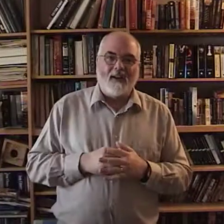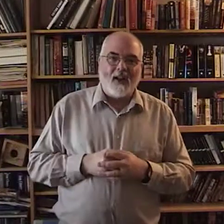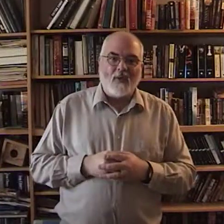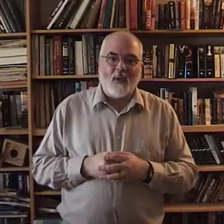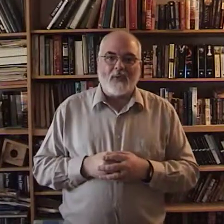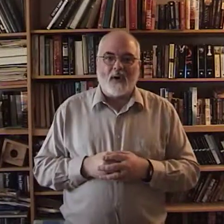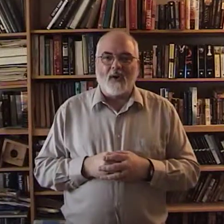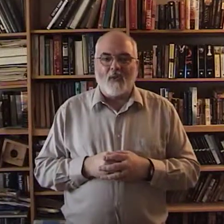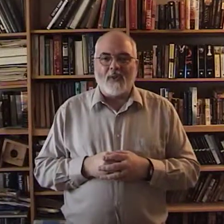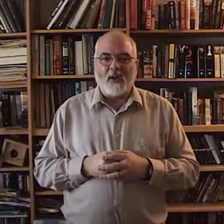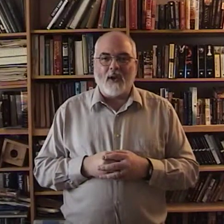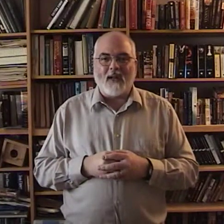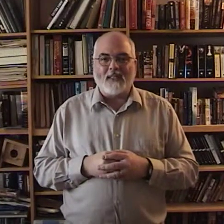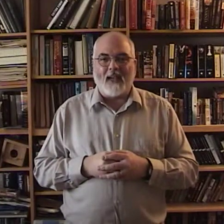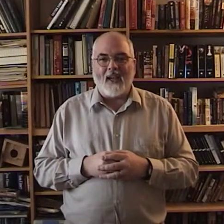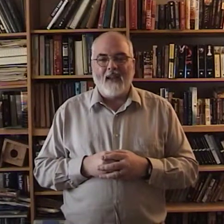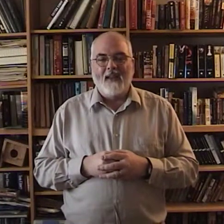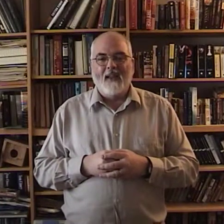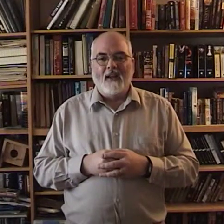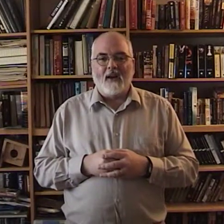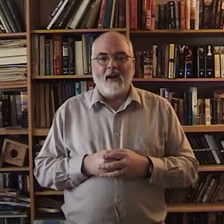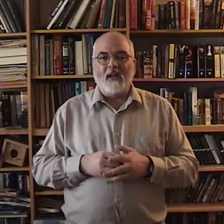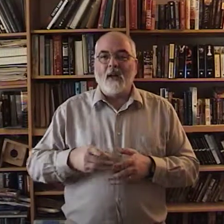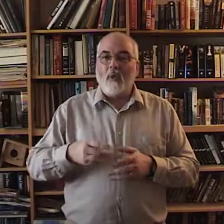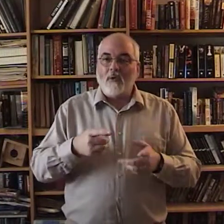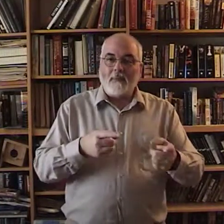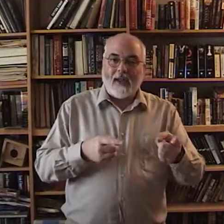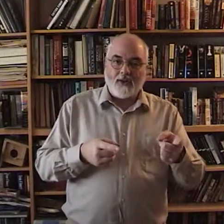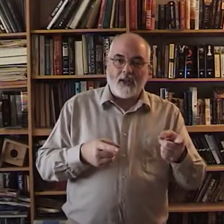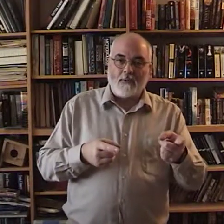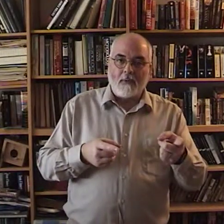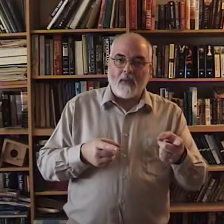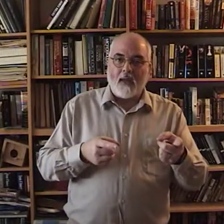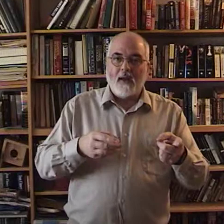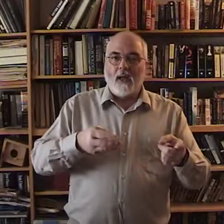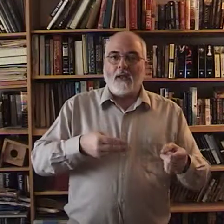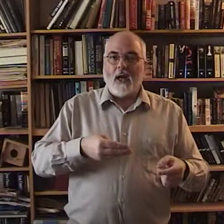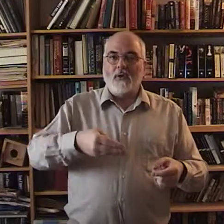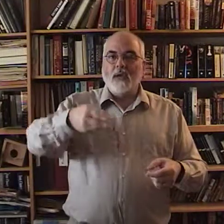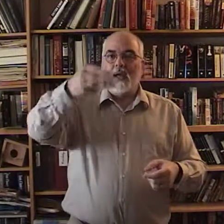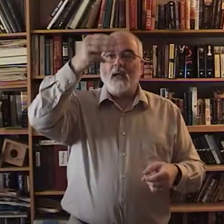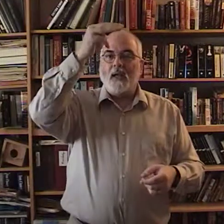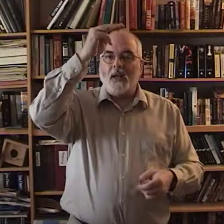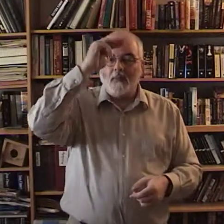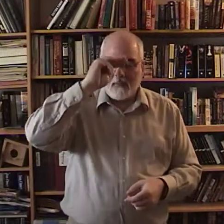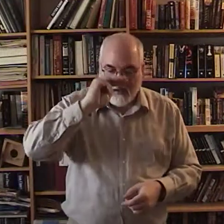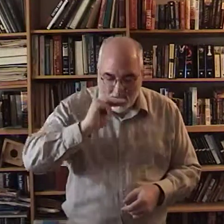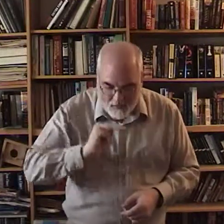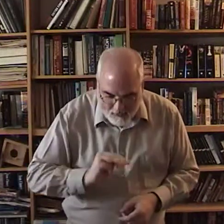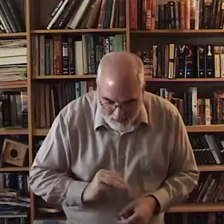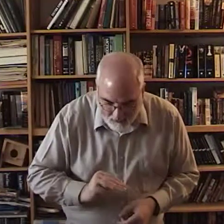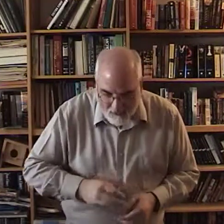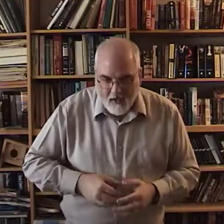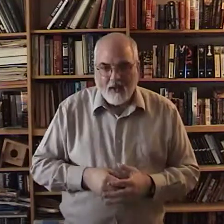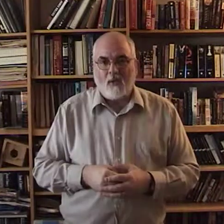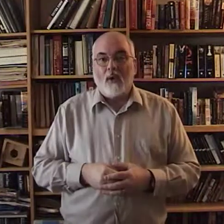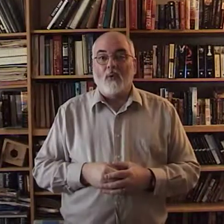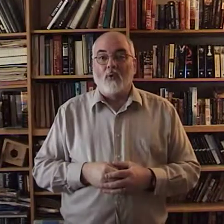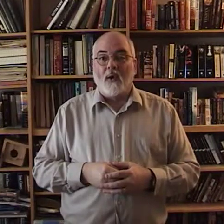in what they try to say. All right, and what was majesty? You remember that? That was an M. Well,